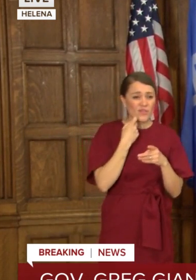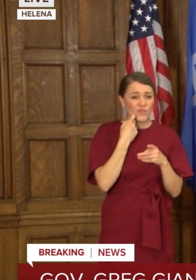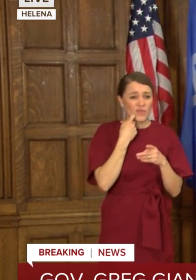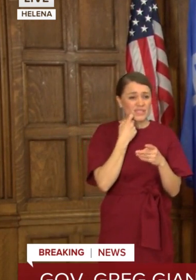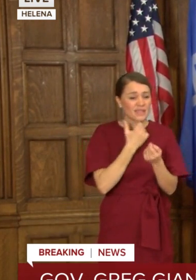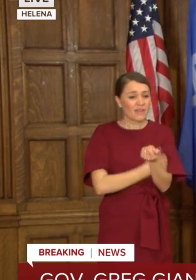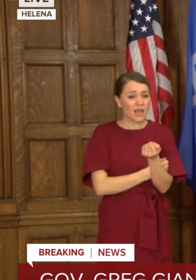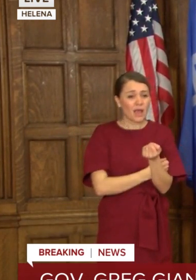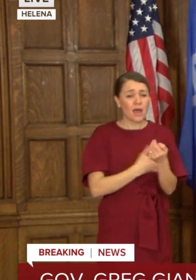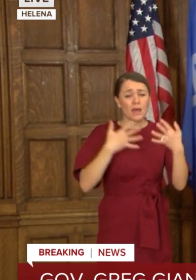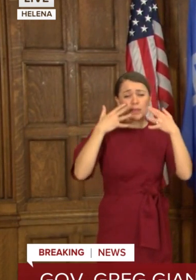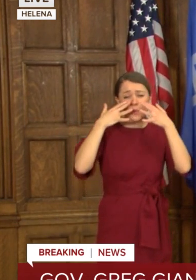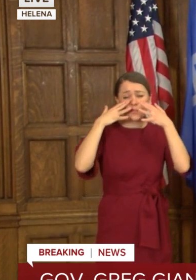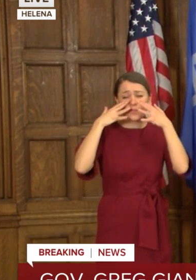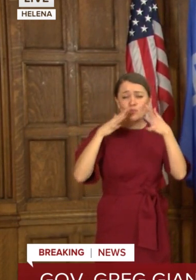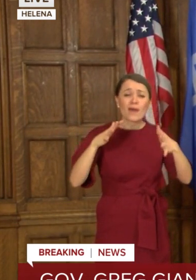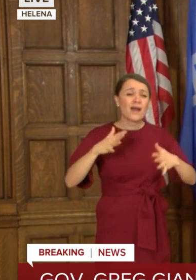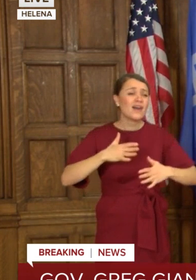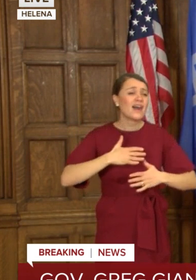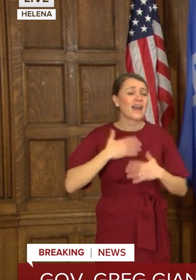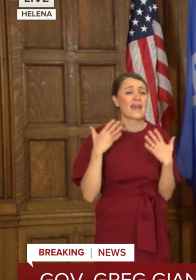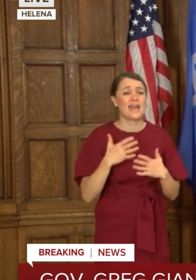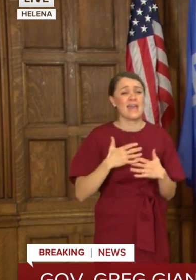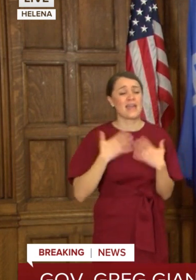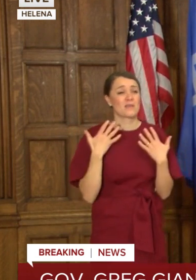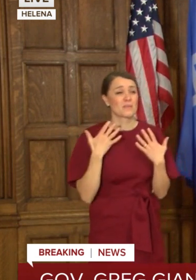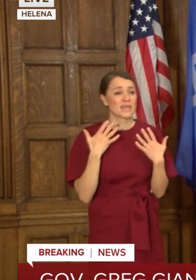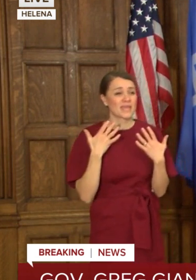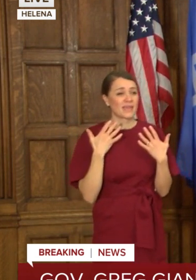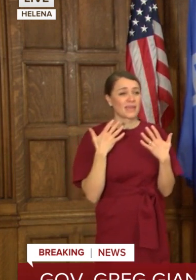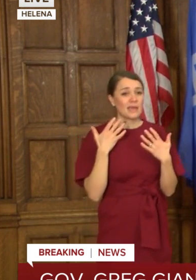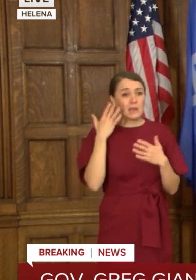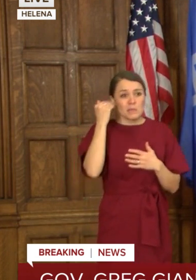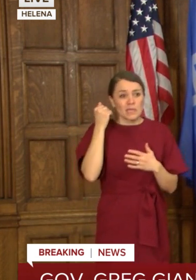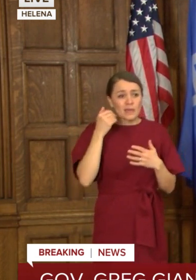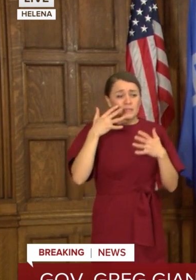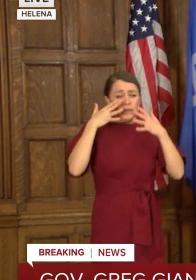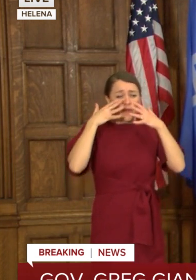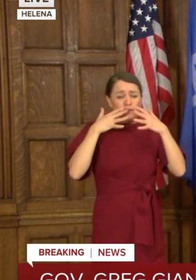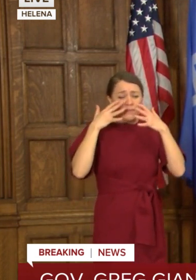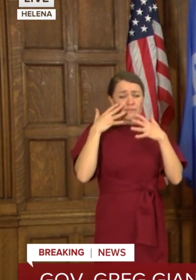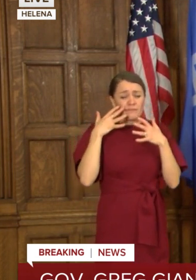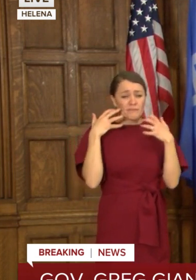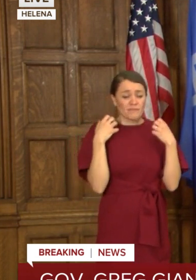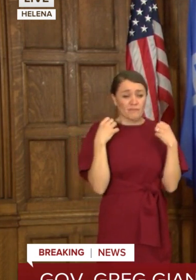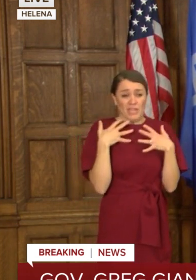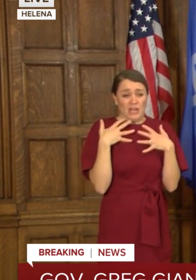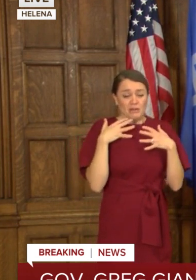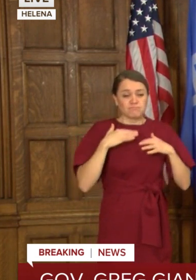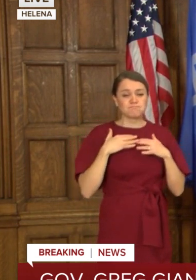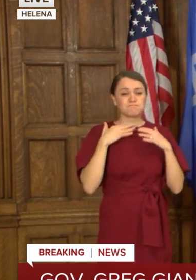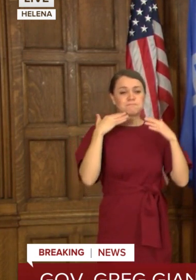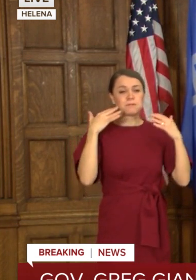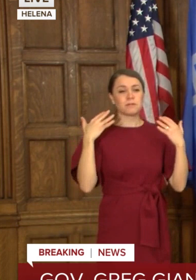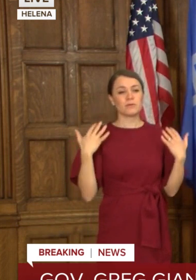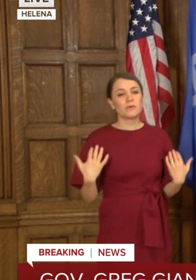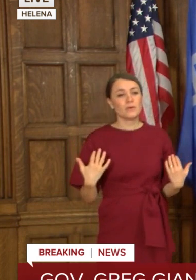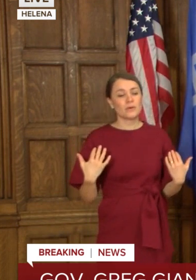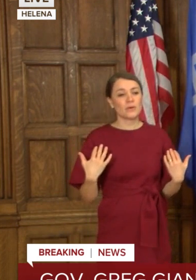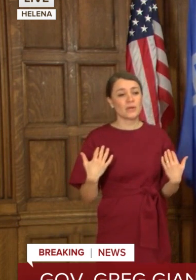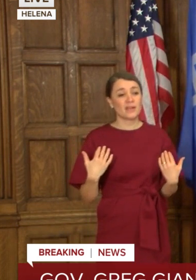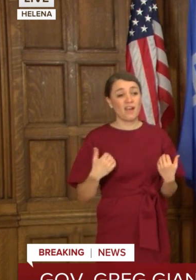shed tears of joy because of the fear that had been lifted from them. Volunteers were assisting